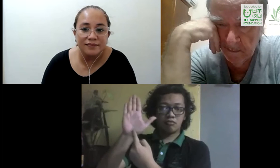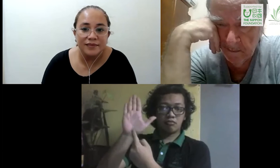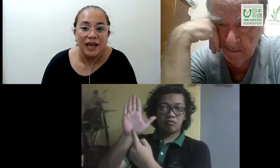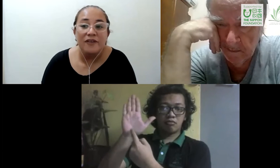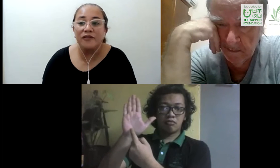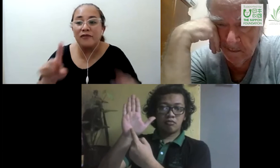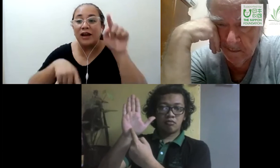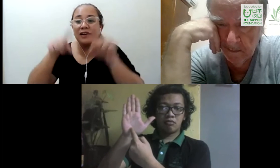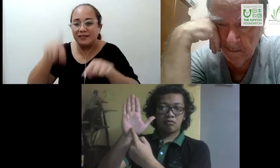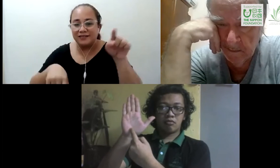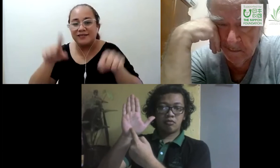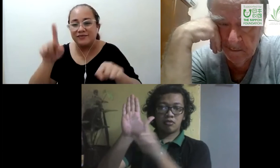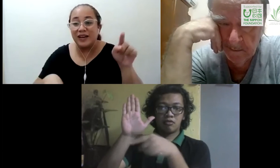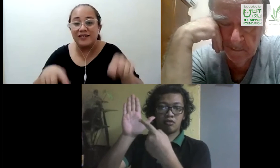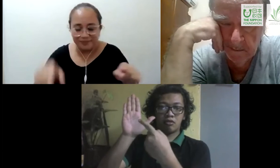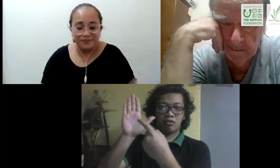the